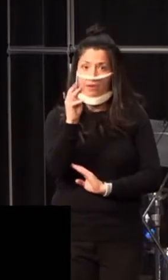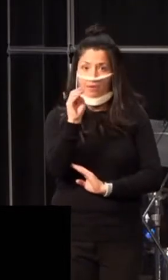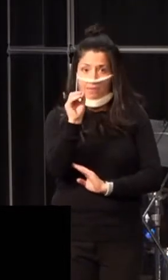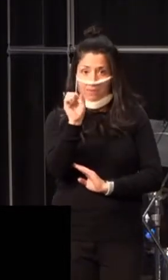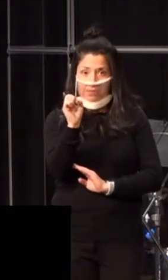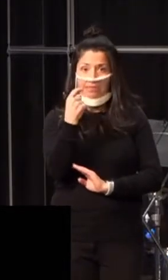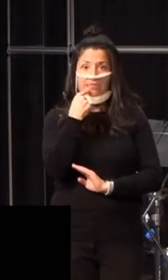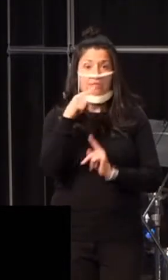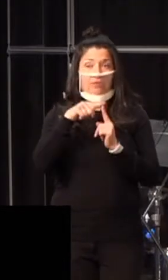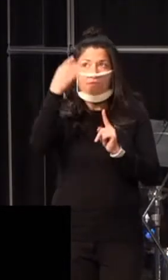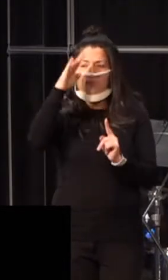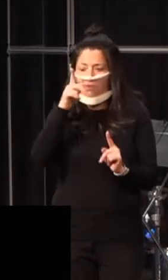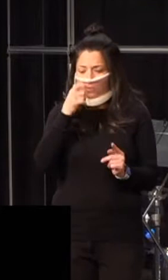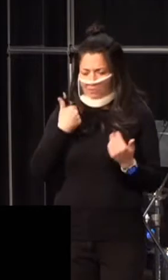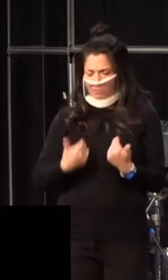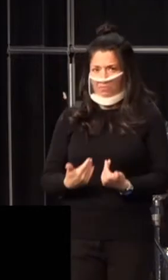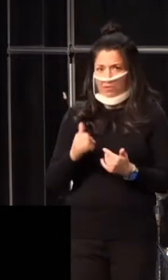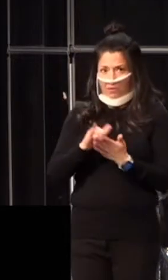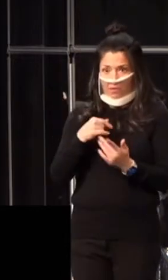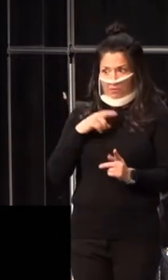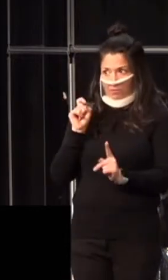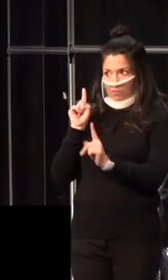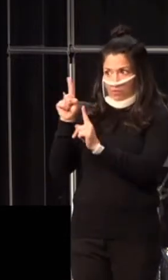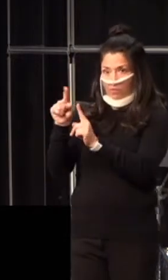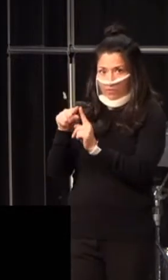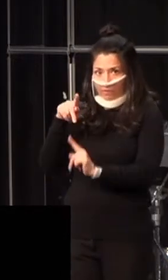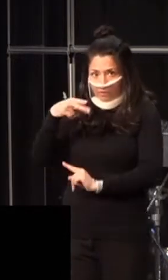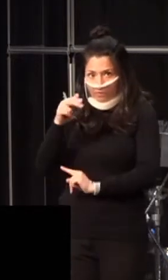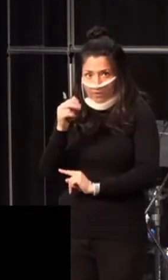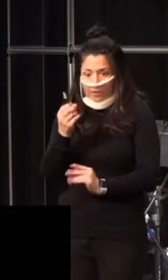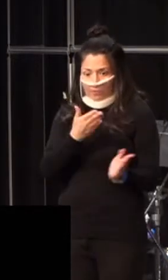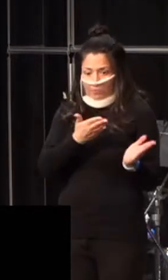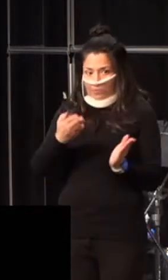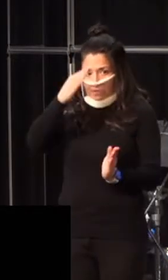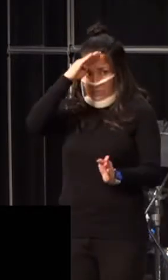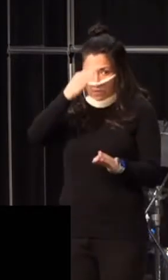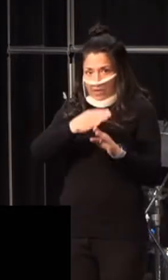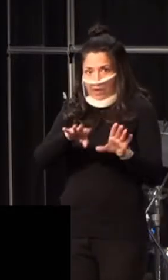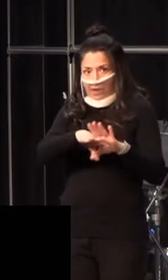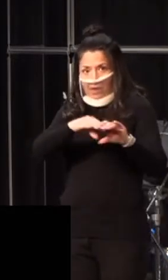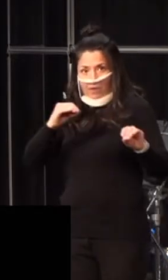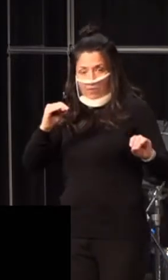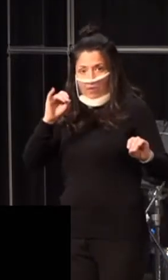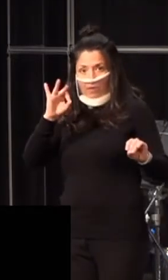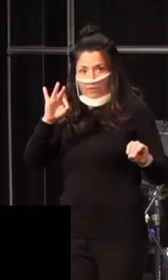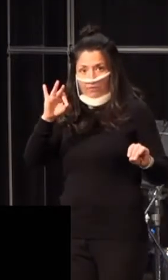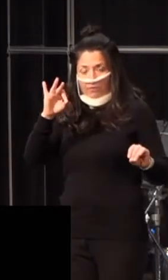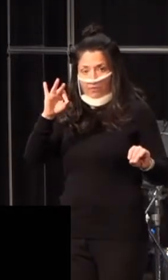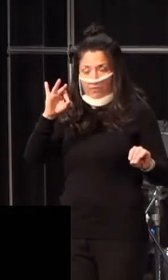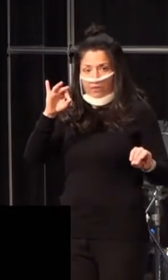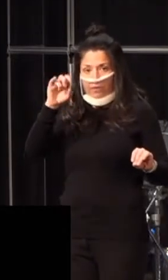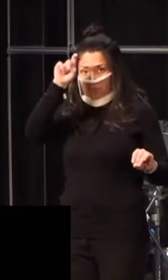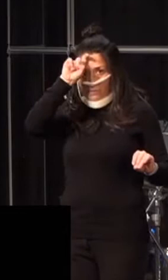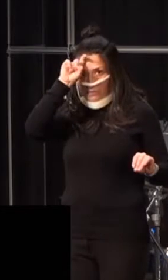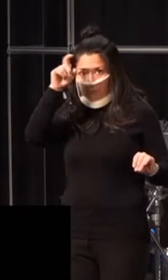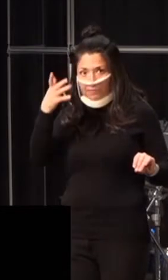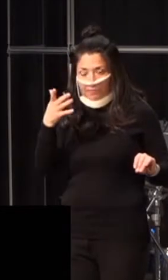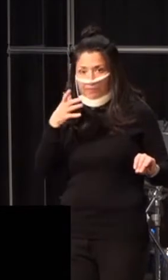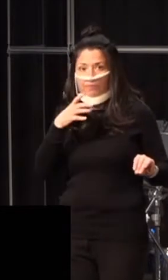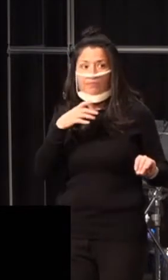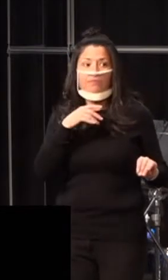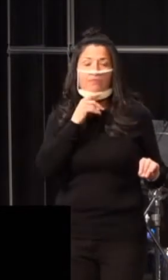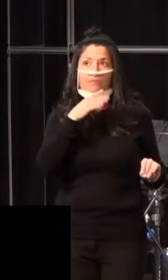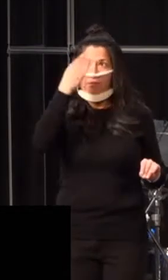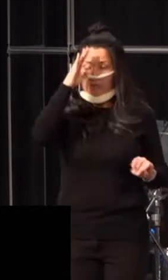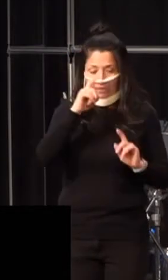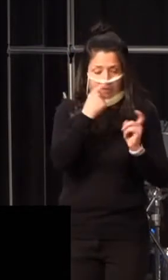God, "Who am I that I should go to Pharaoh and that I should bring the sons of Israel out of Egypt?" So God gives him a job, and he, the reluctant leader, says,